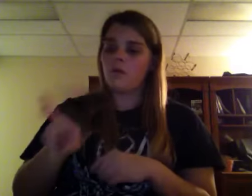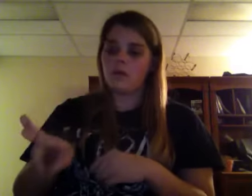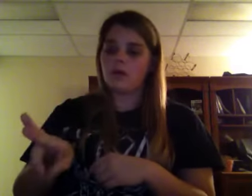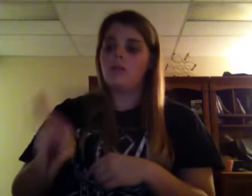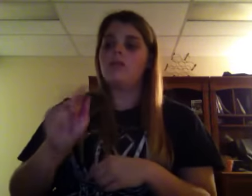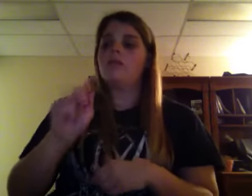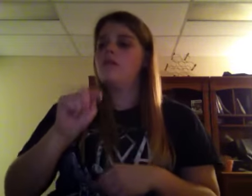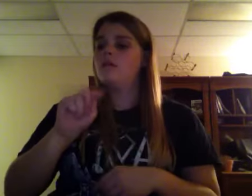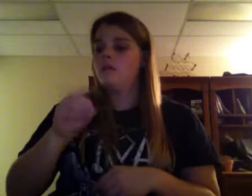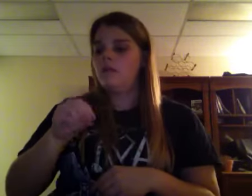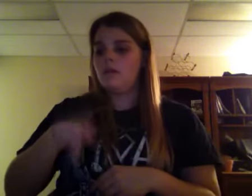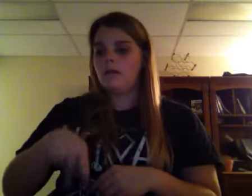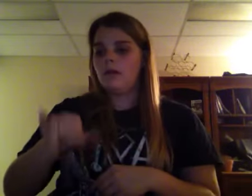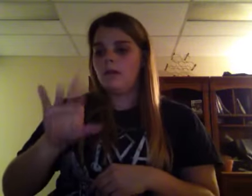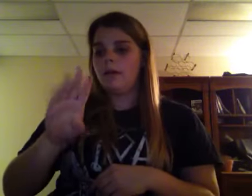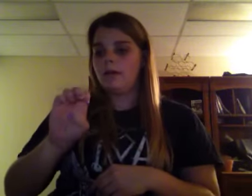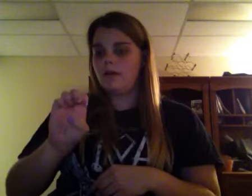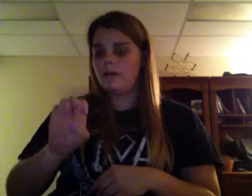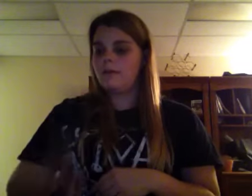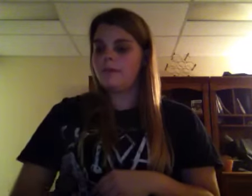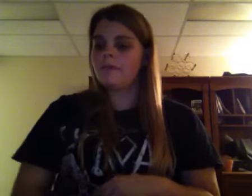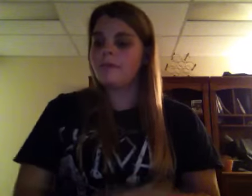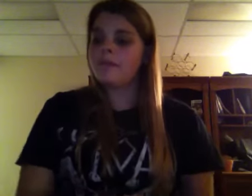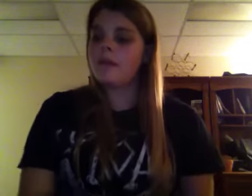or topic.